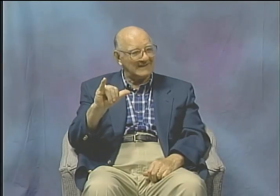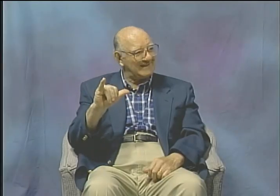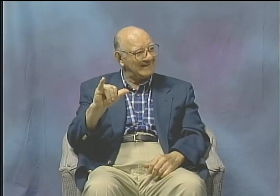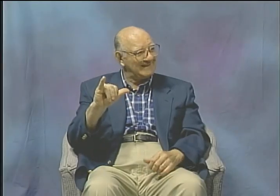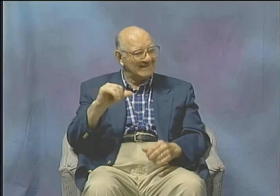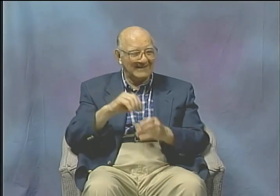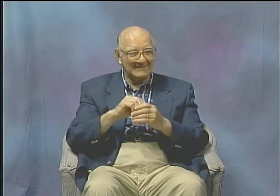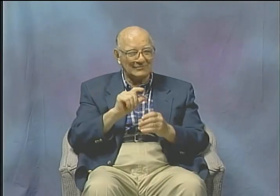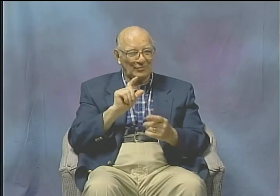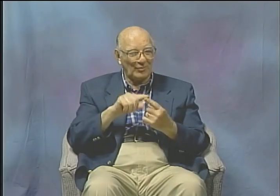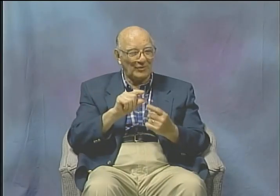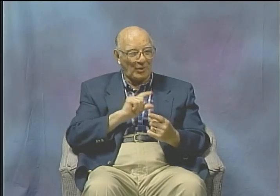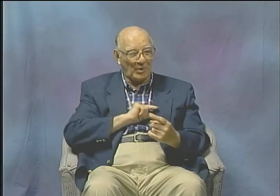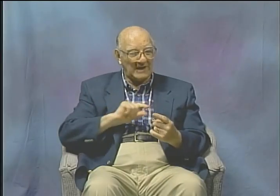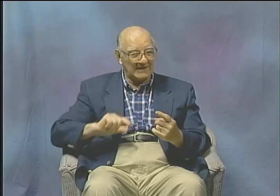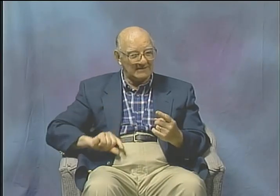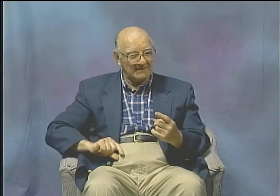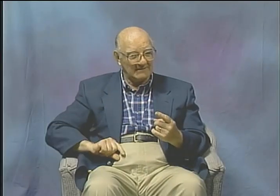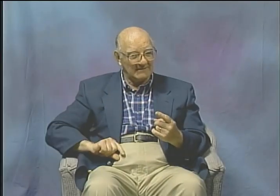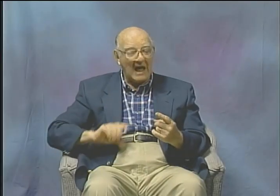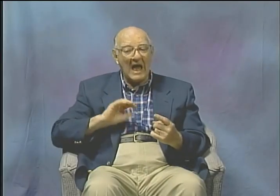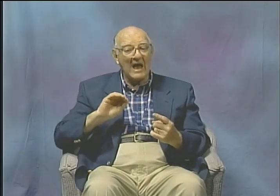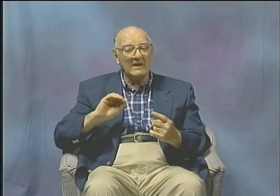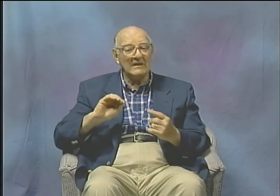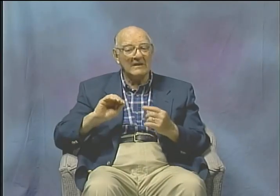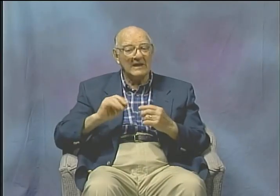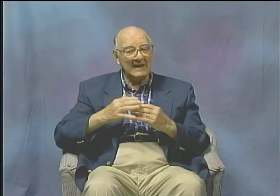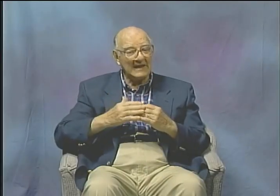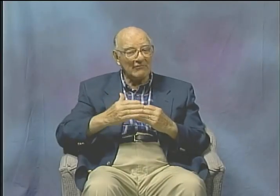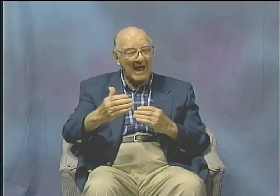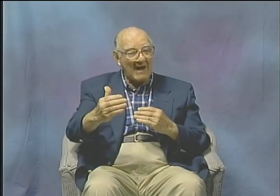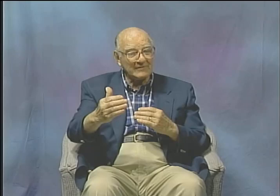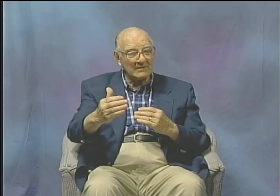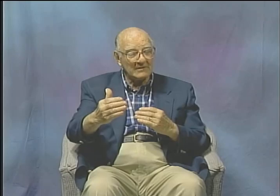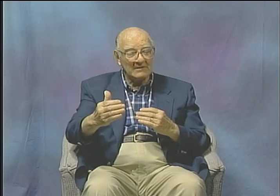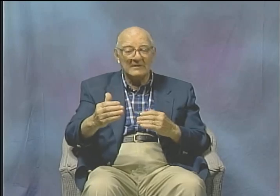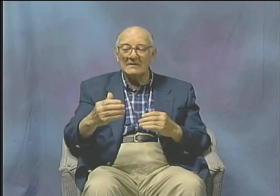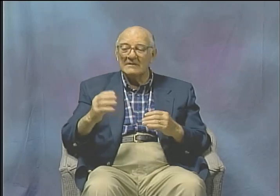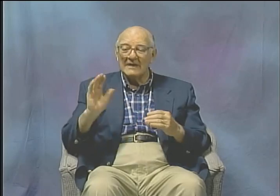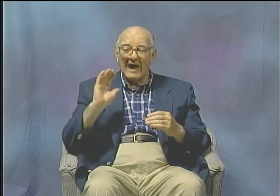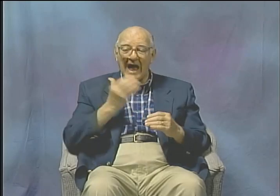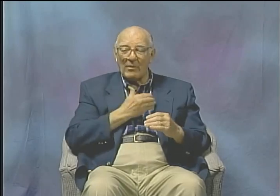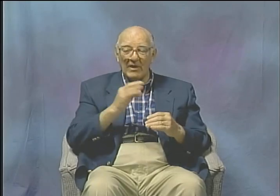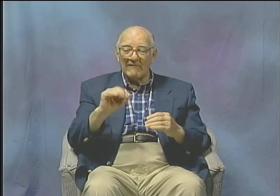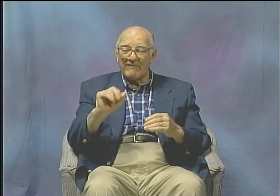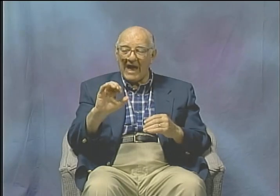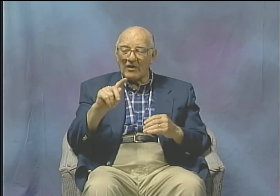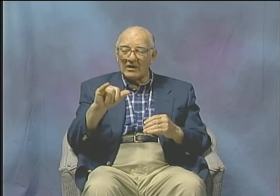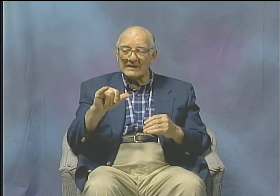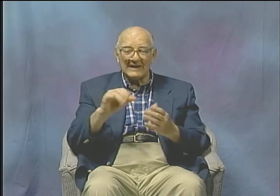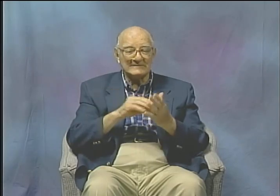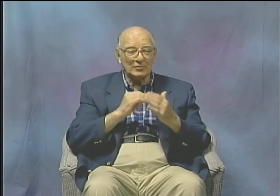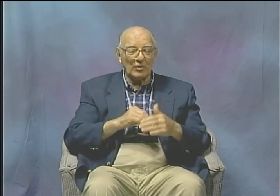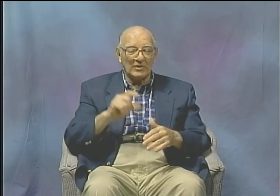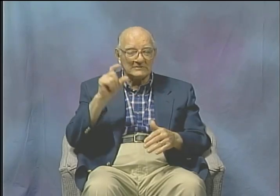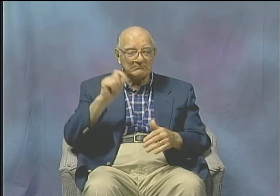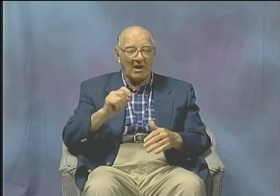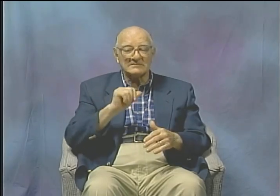privacy to the Queen. And hereafter, our faculty students must